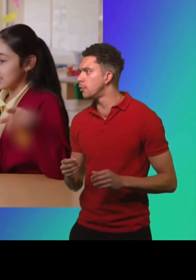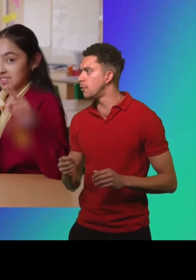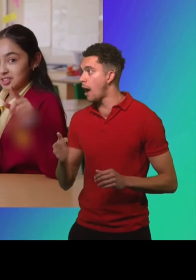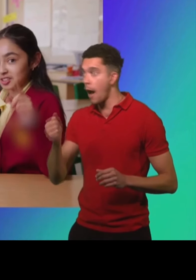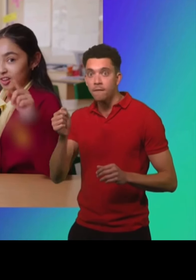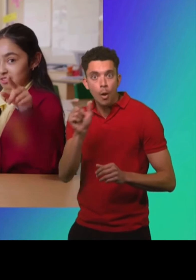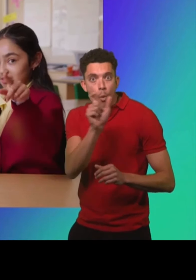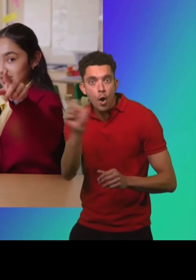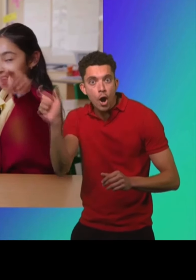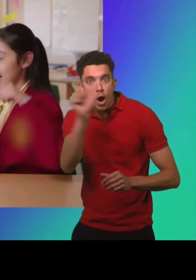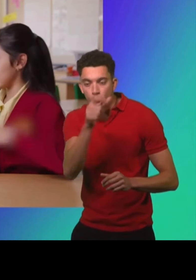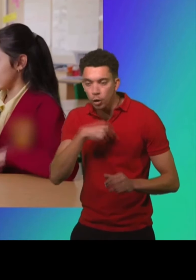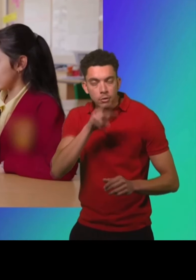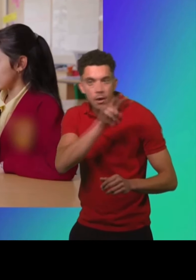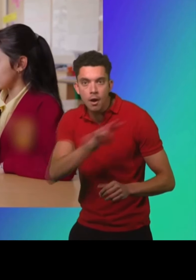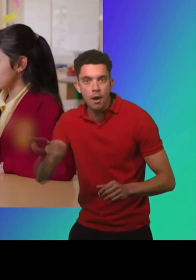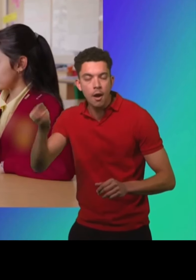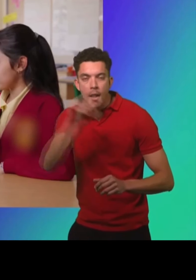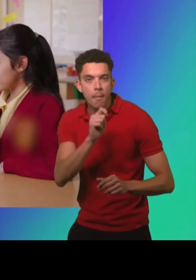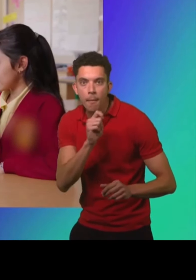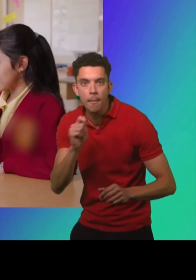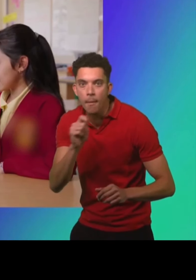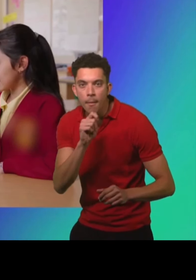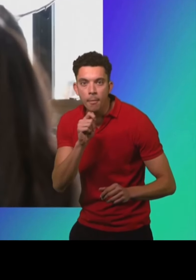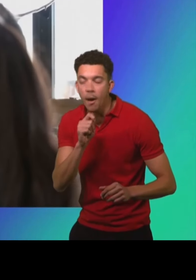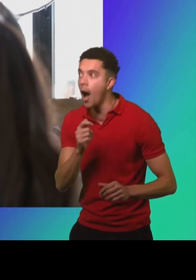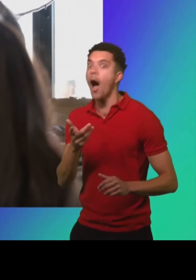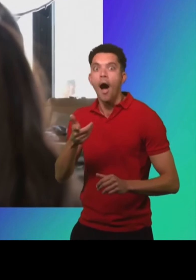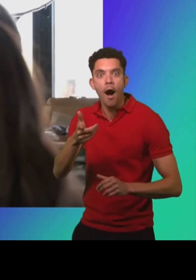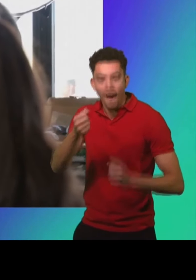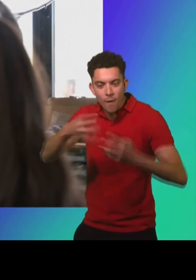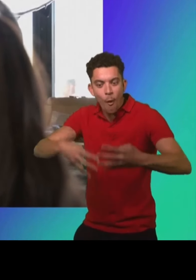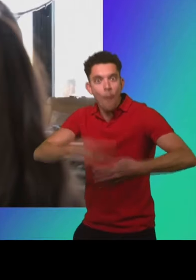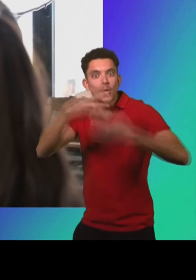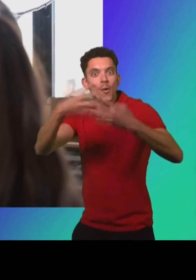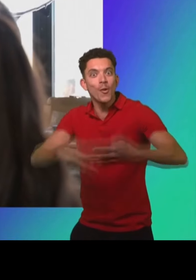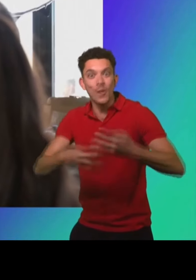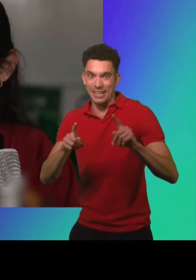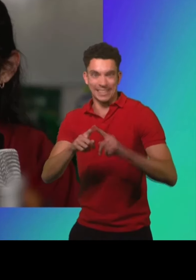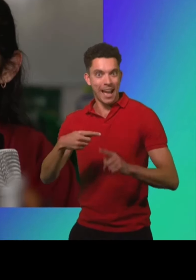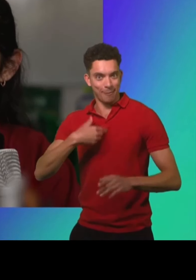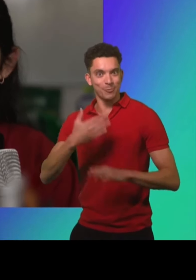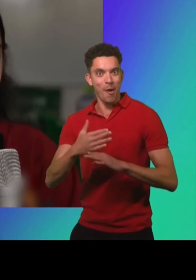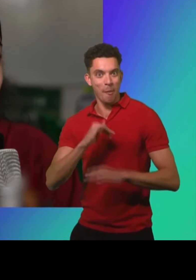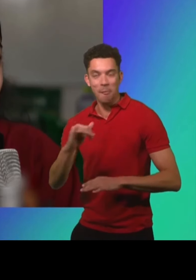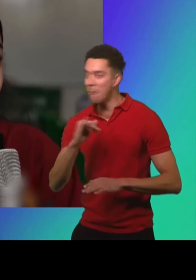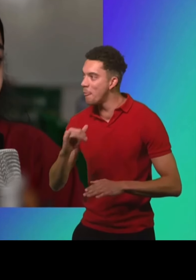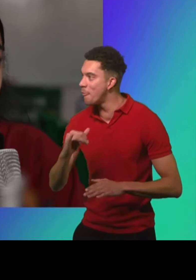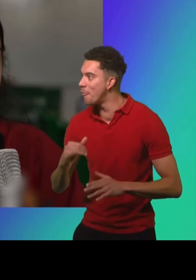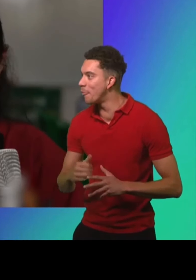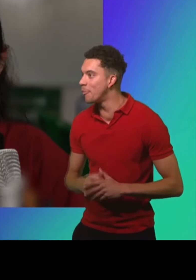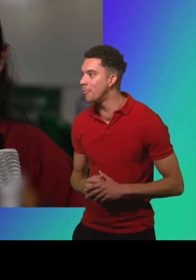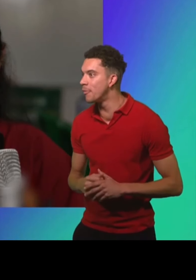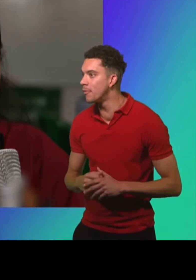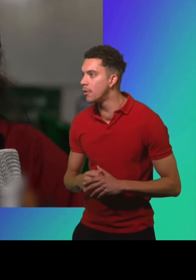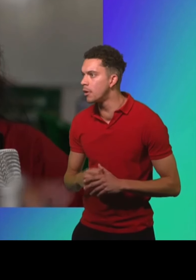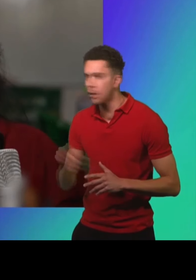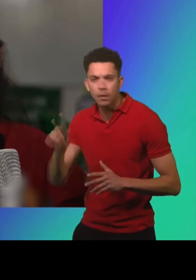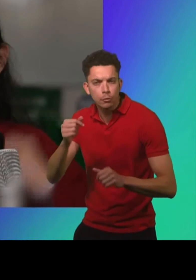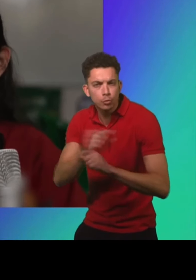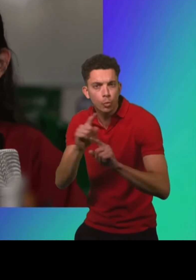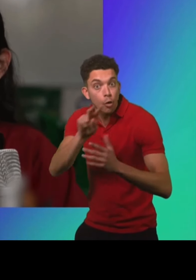words just on there. And so then... you had an actual auto cue, which is something I use in my job all the time. And what were you doing? You were reading the words? Yeah,